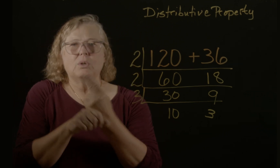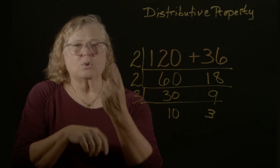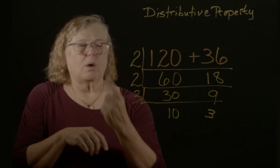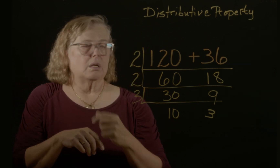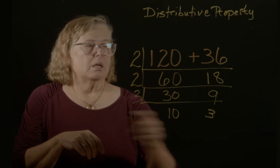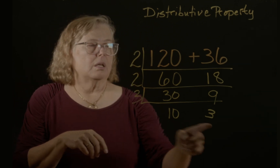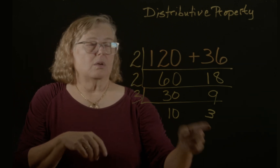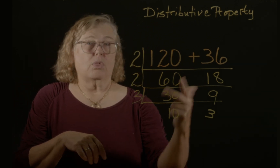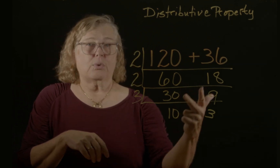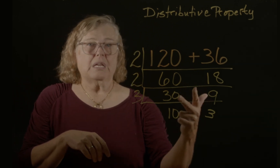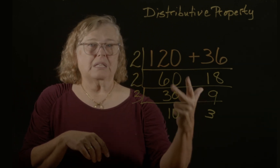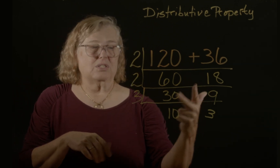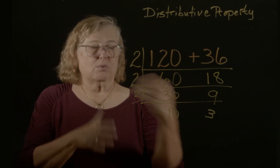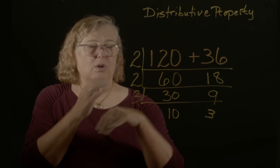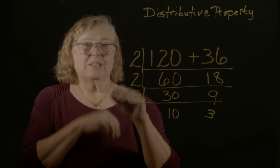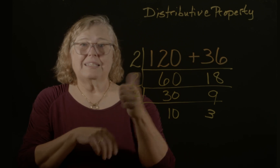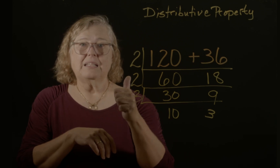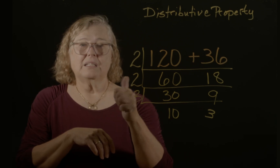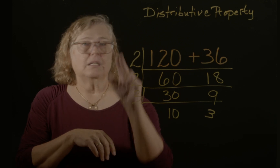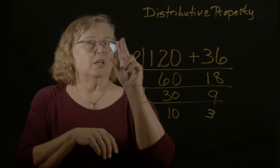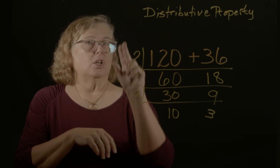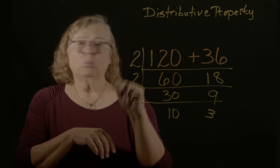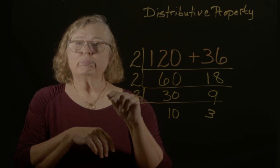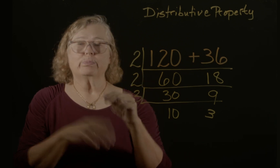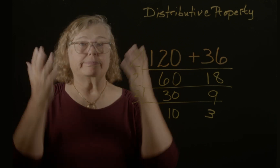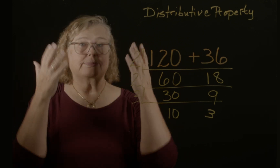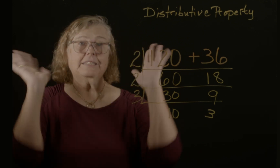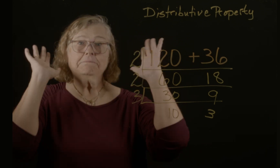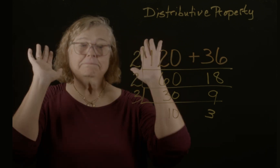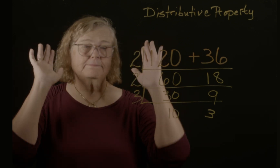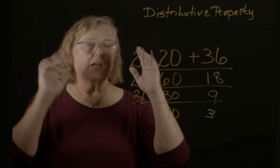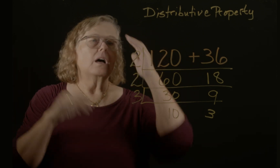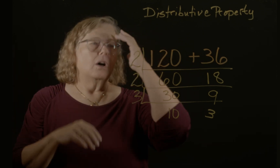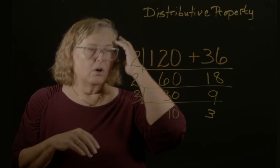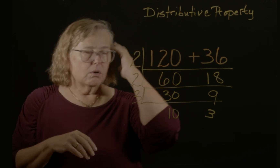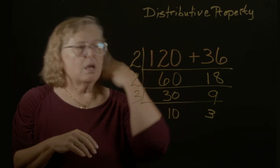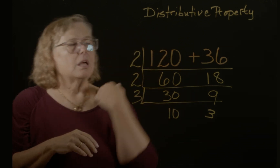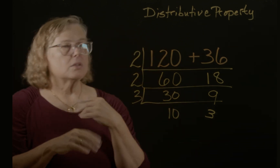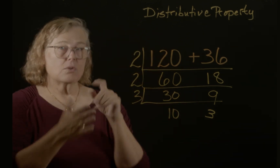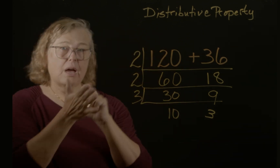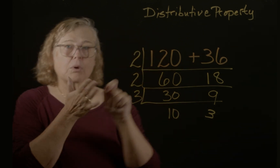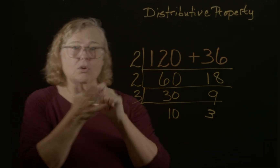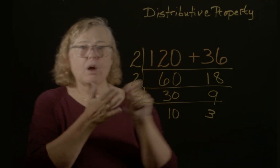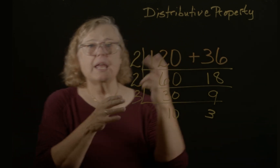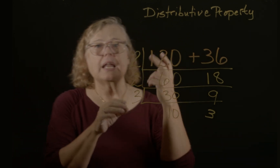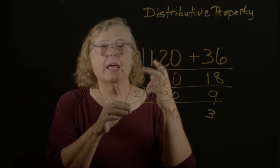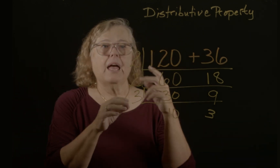anything. So we don't use the 1. And the 3, we can't divide 10 by 3, so we know we're done. Okay.